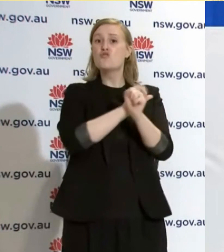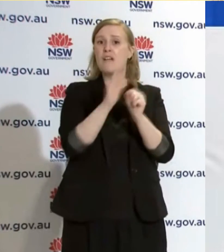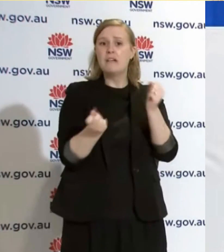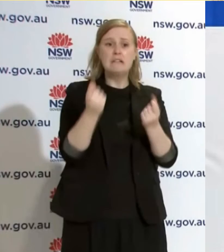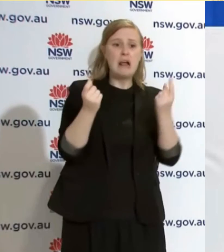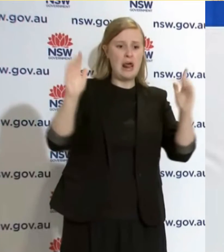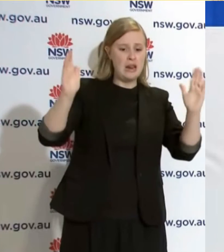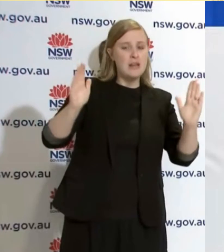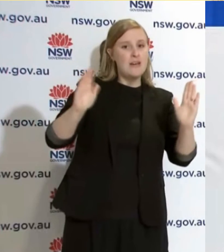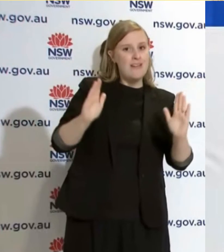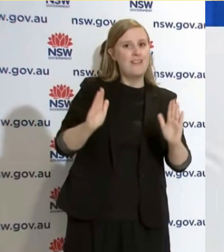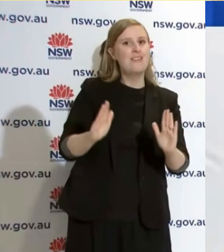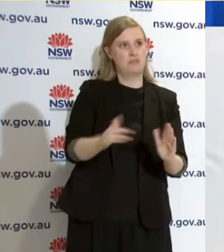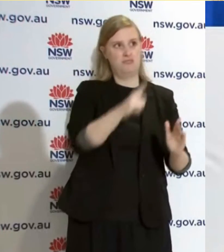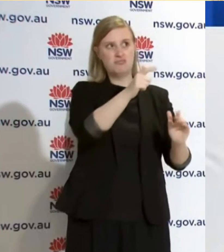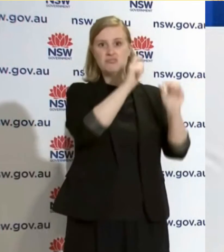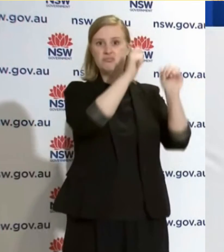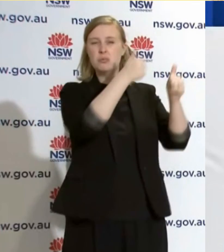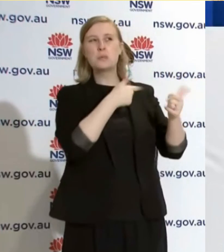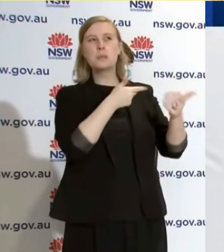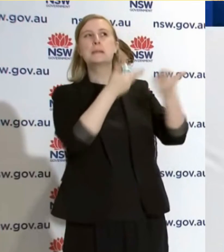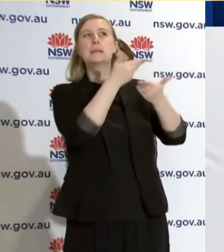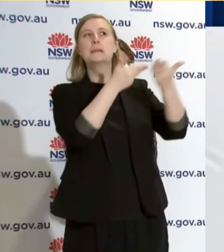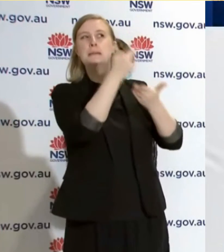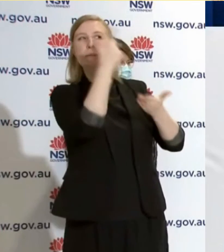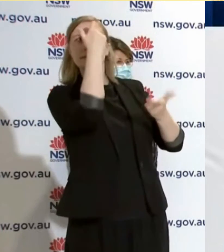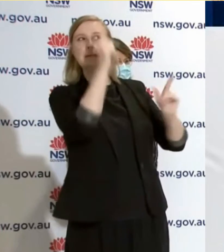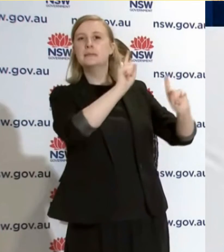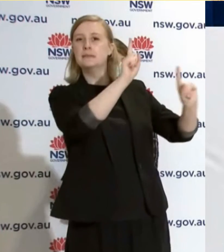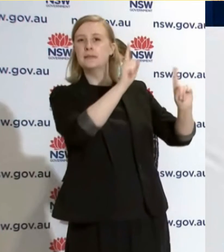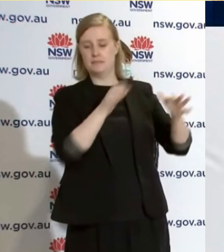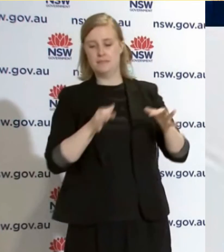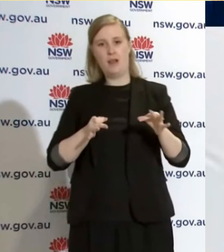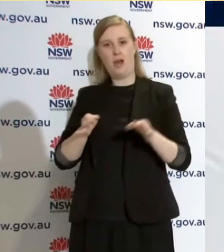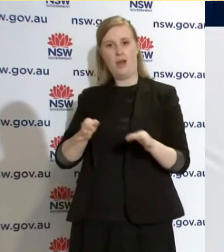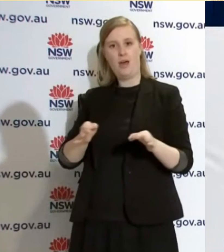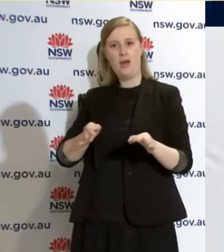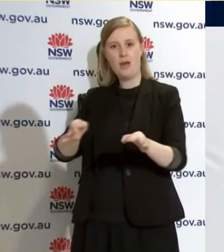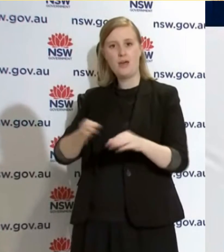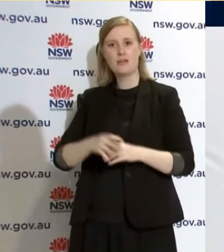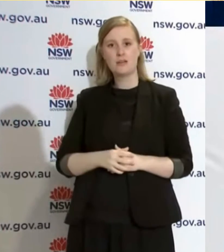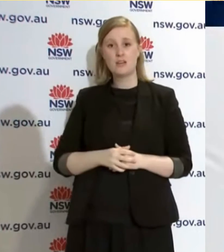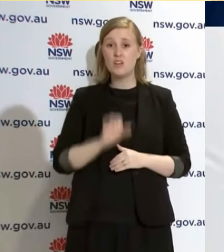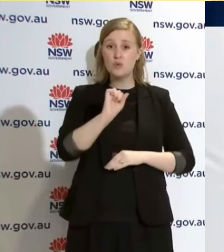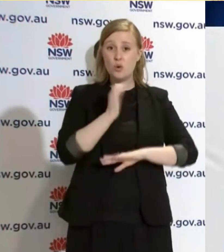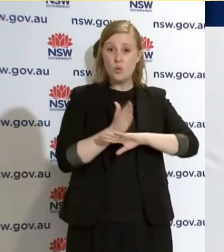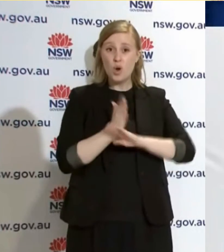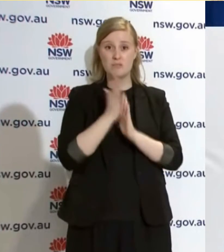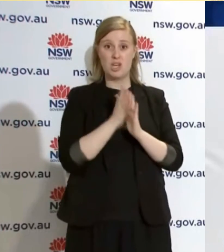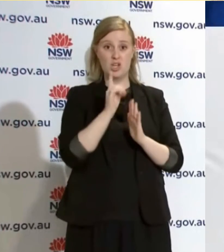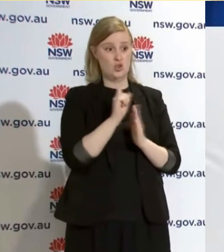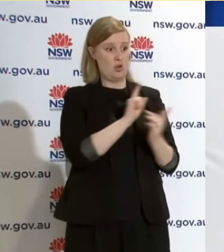every frontline worker, anybody who has contact with other people in their occupation should be coming forward to get